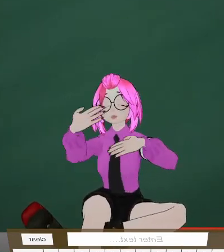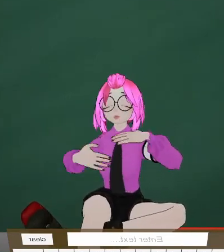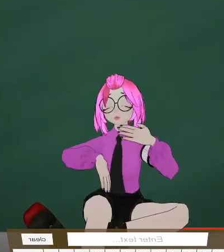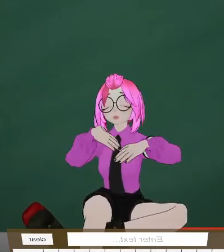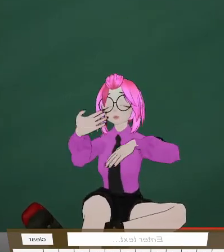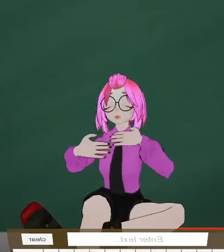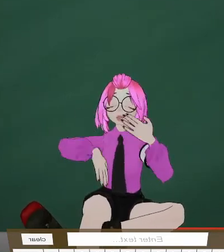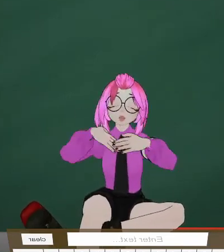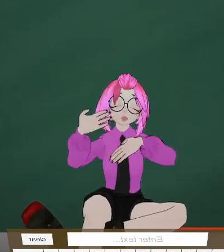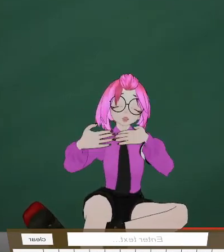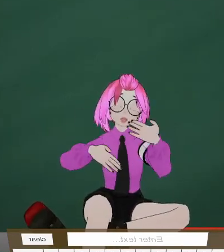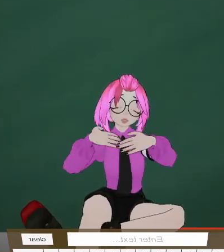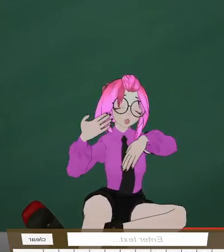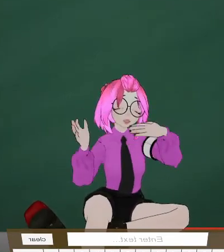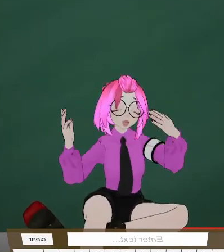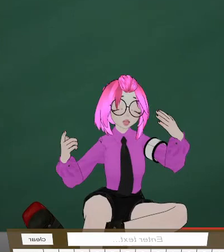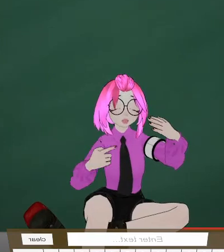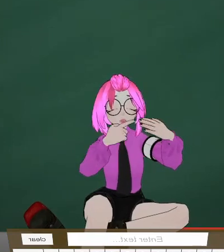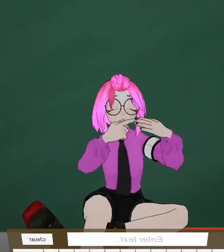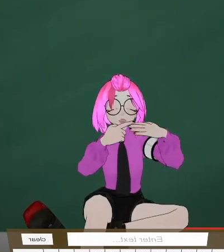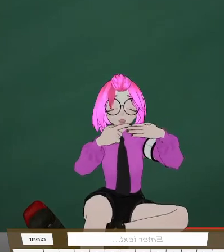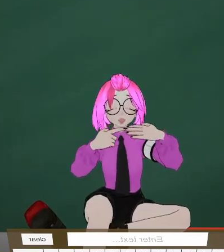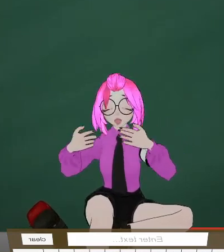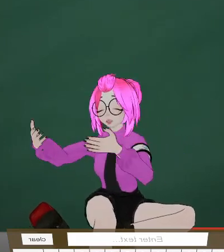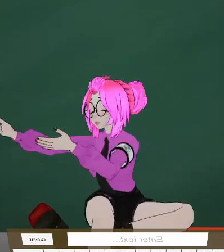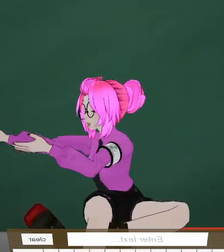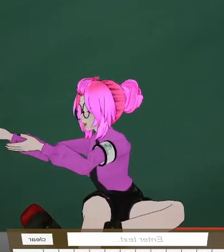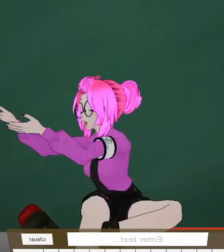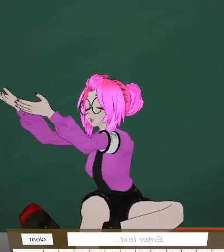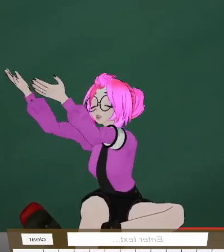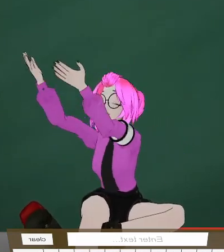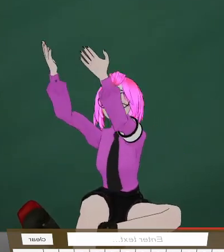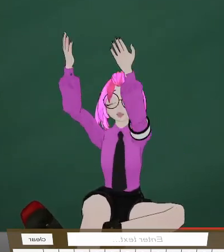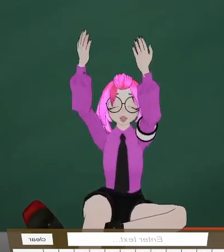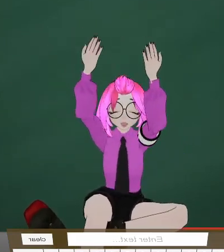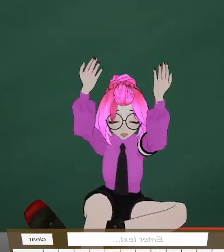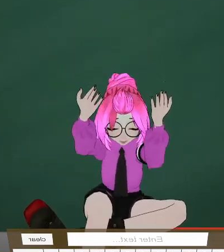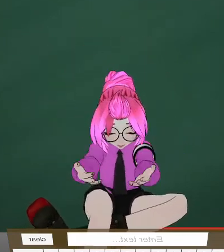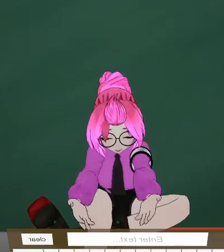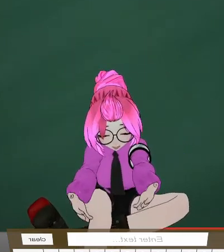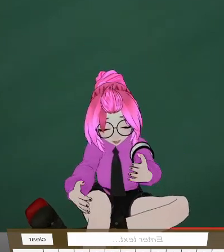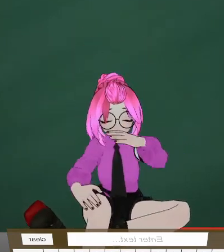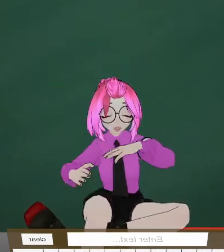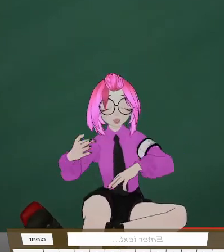however much goes by her birthday arrives her mom brings over the cake slams it on the table